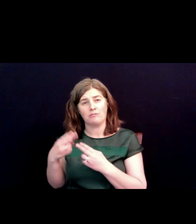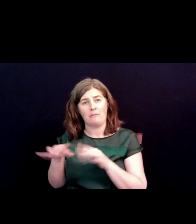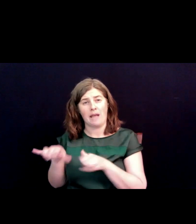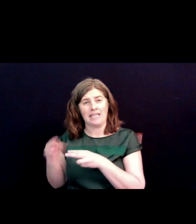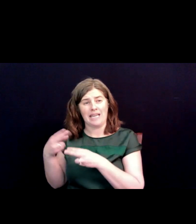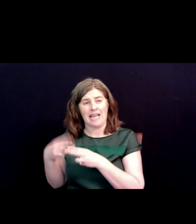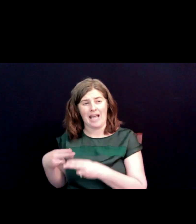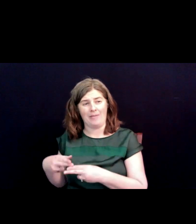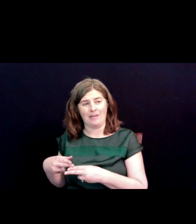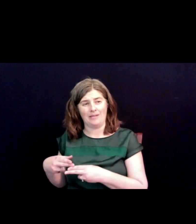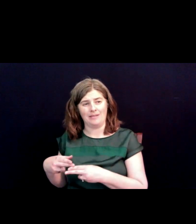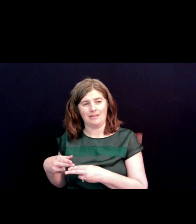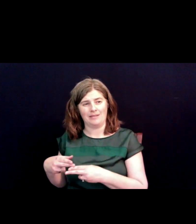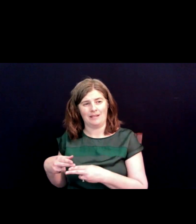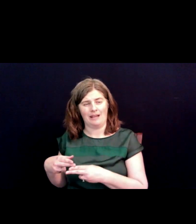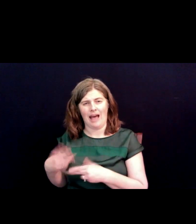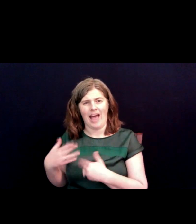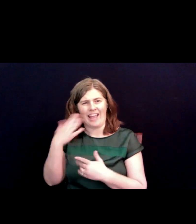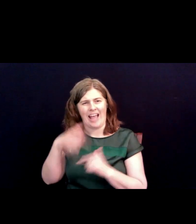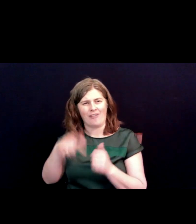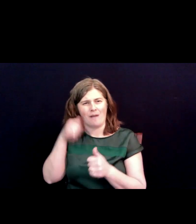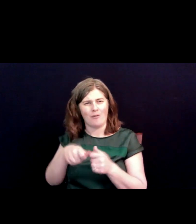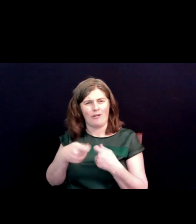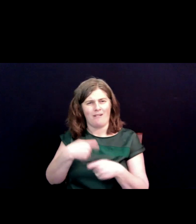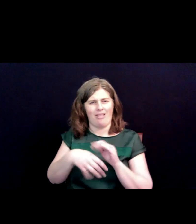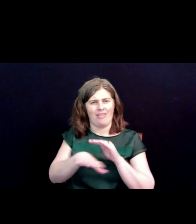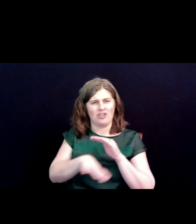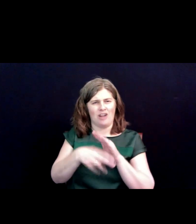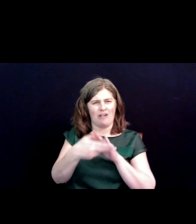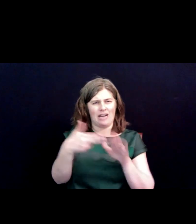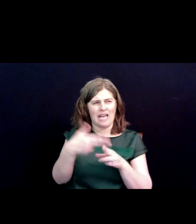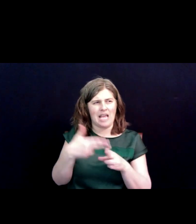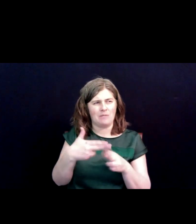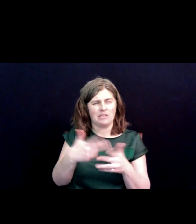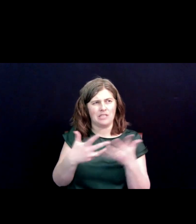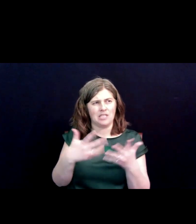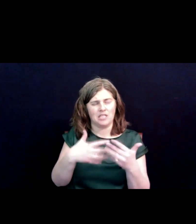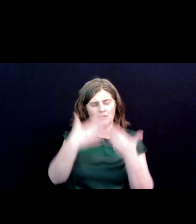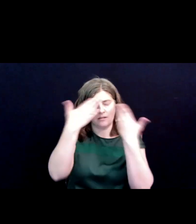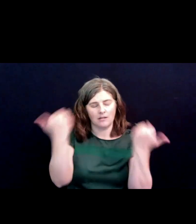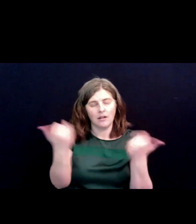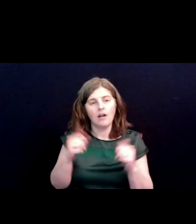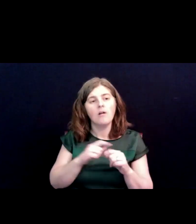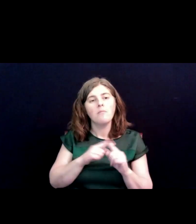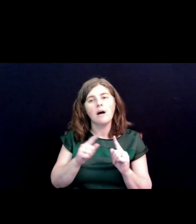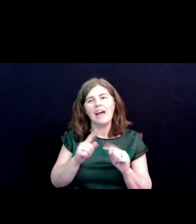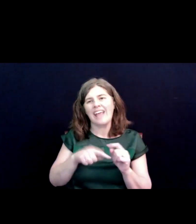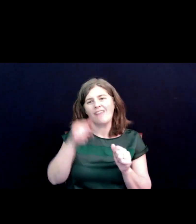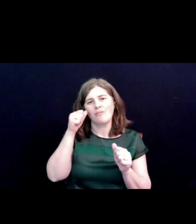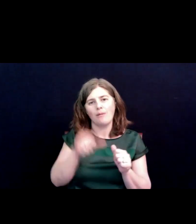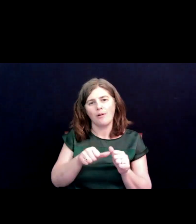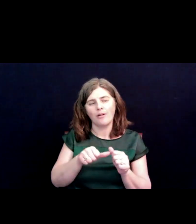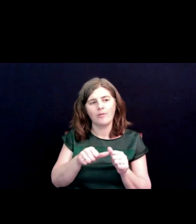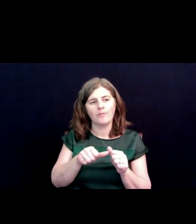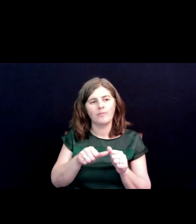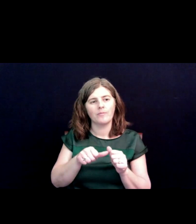this minute, I can't recall the generic name, so please don't call the CME police on me. But I can't remember.